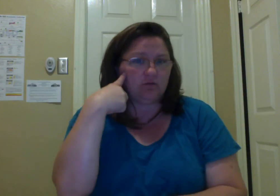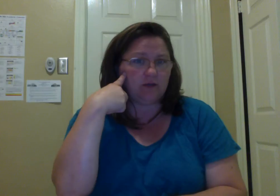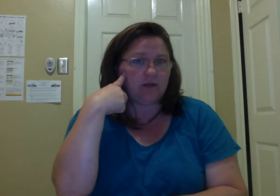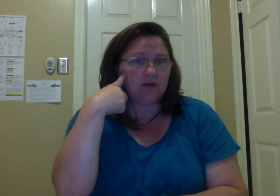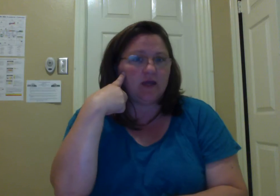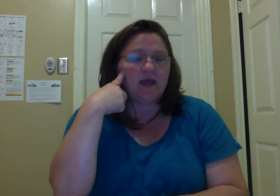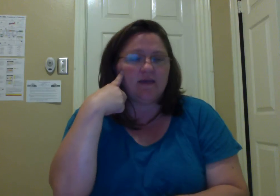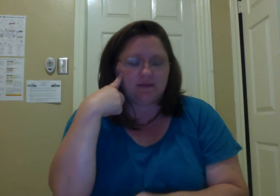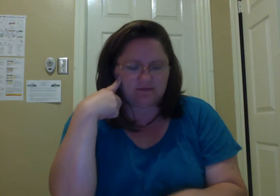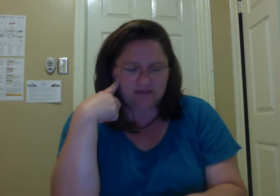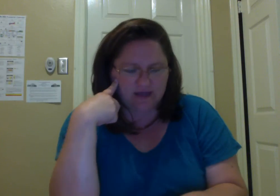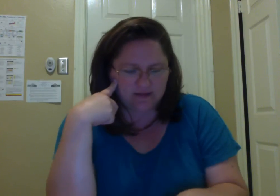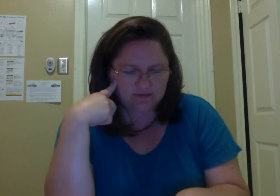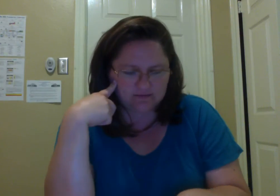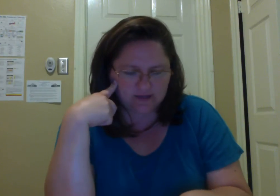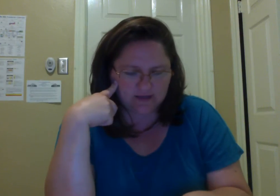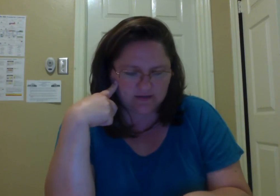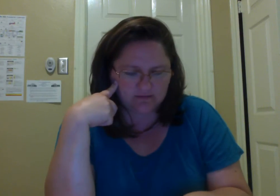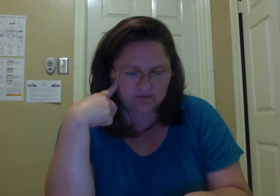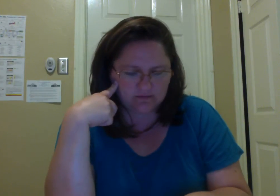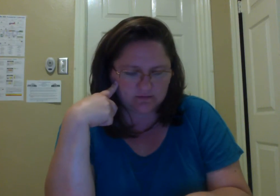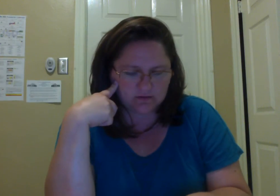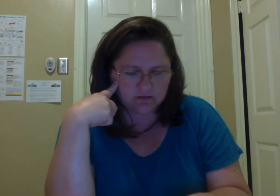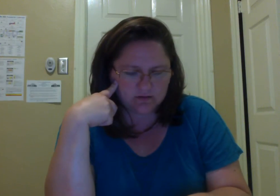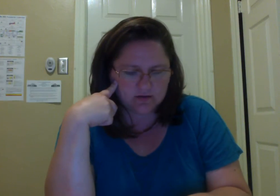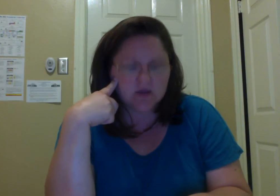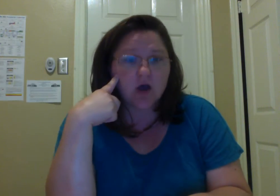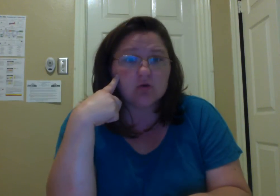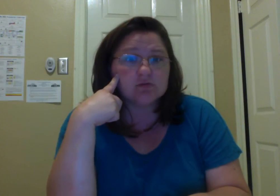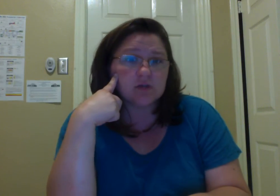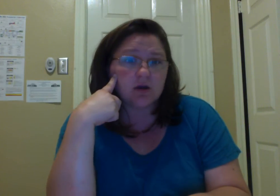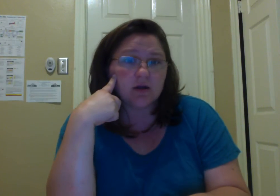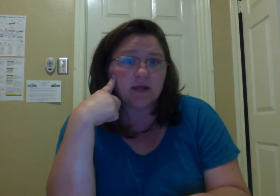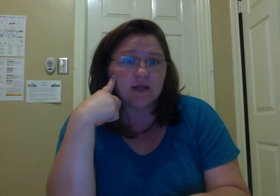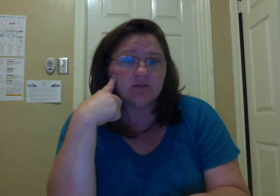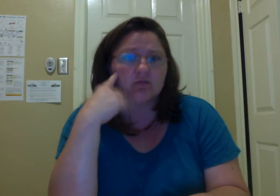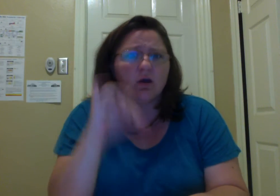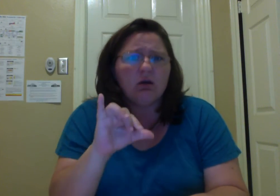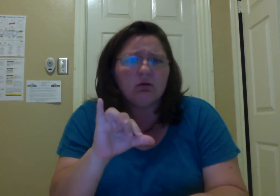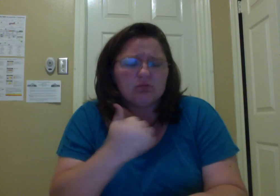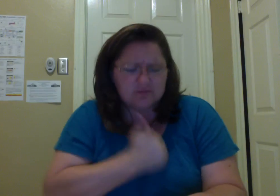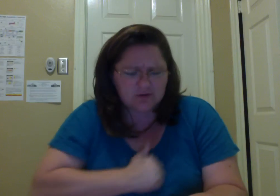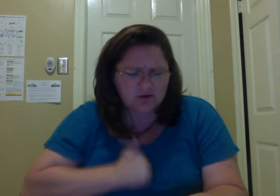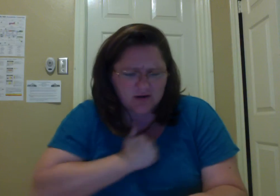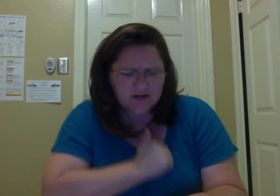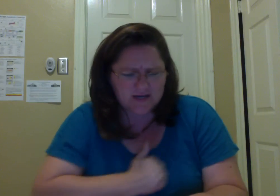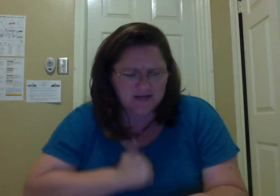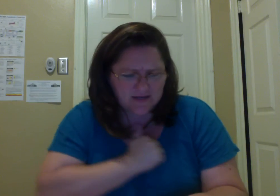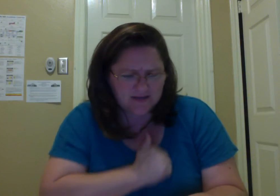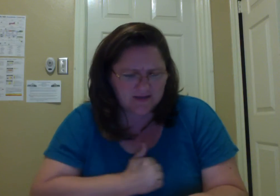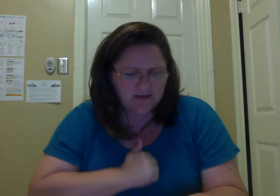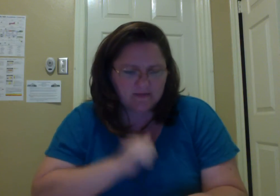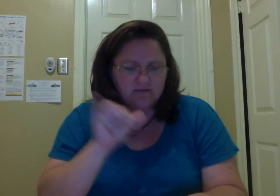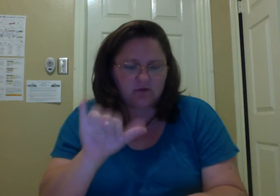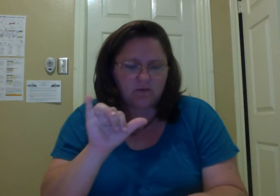it. And then Sally says, oh, sorry. And she goes, oh, sorry. This is